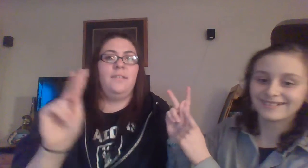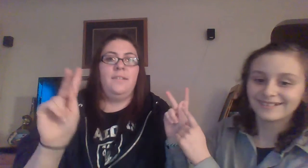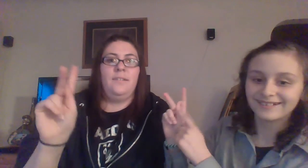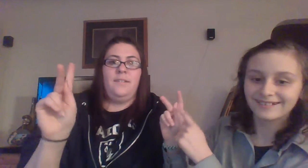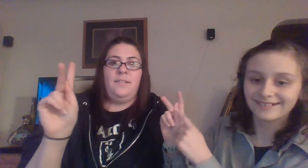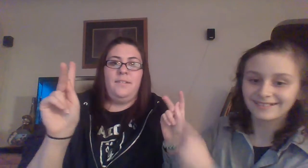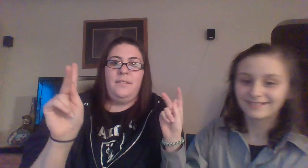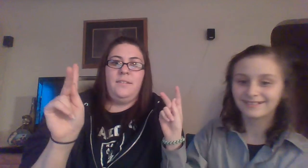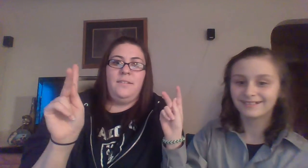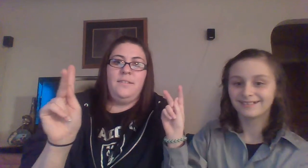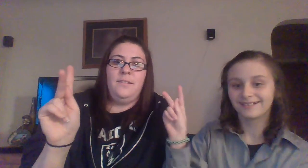And